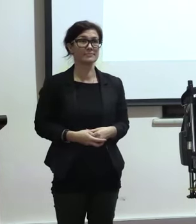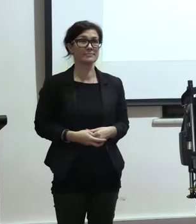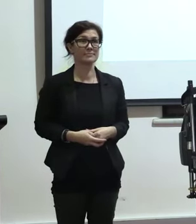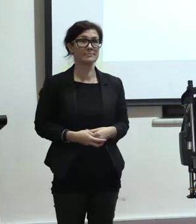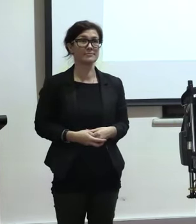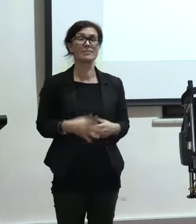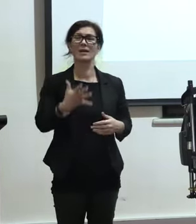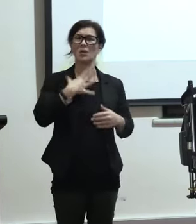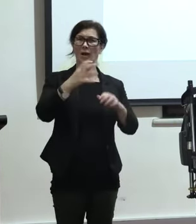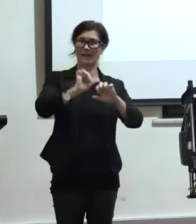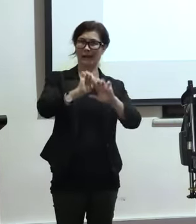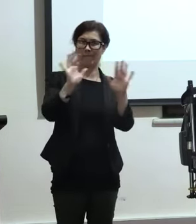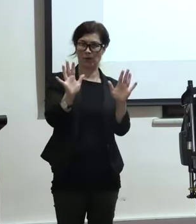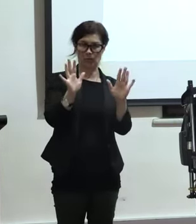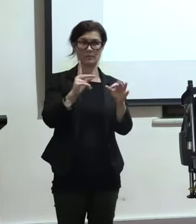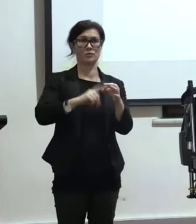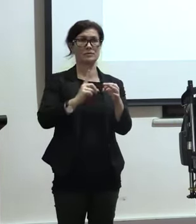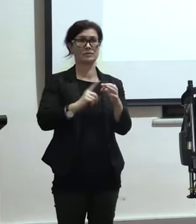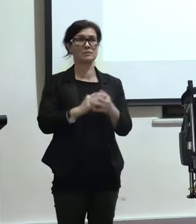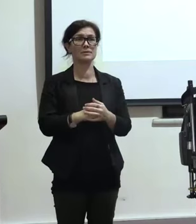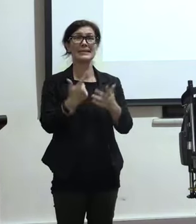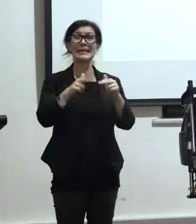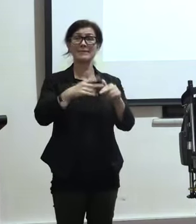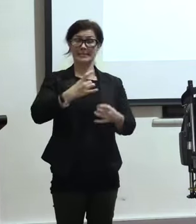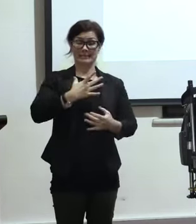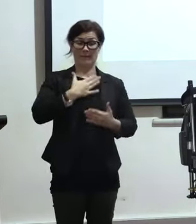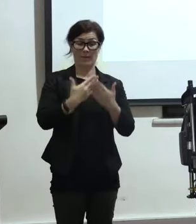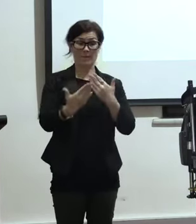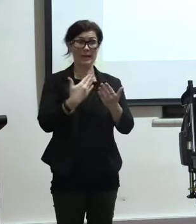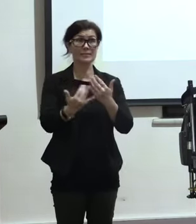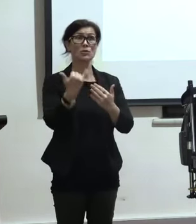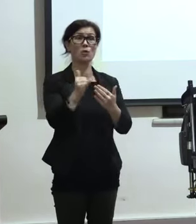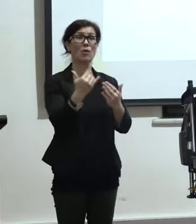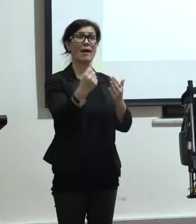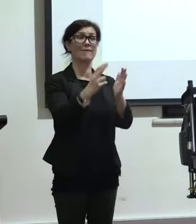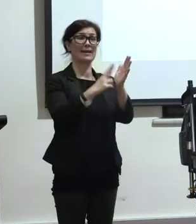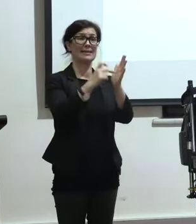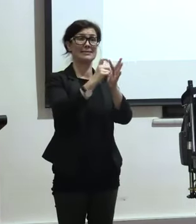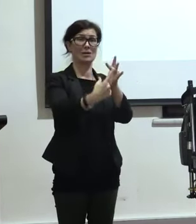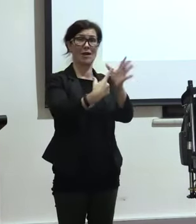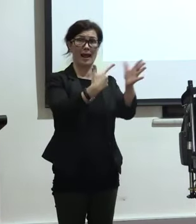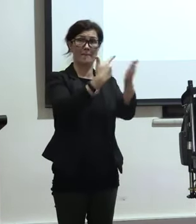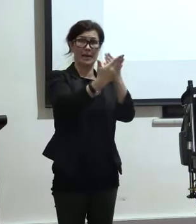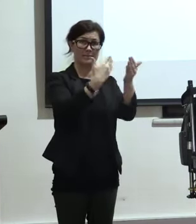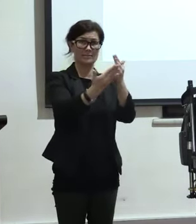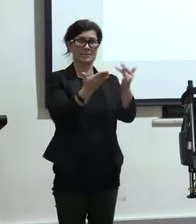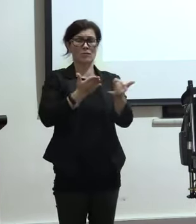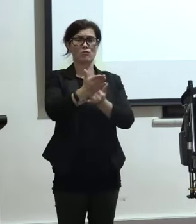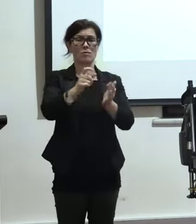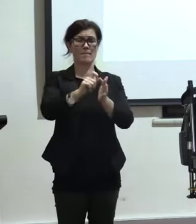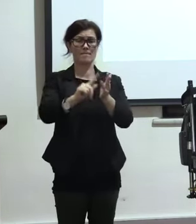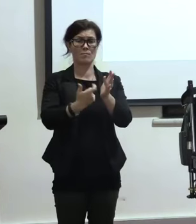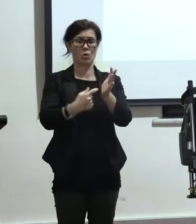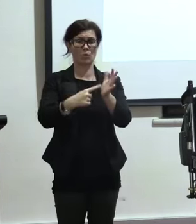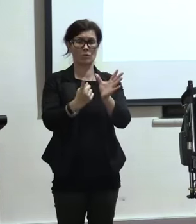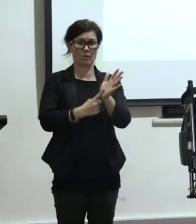Just a clarification. So if you're self-managing or you've got the NDIA managing, you use the portal. Does the portal have